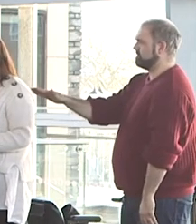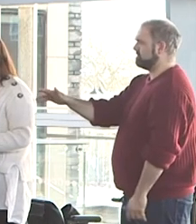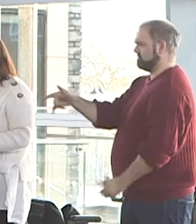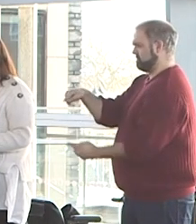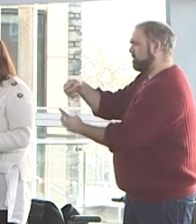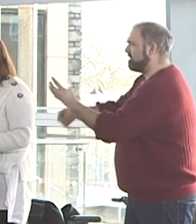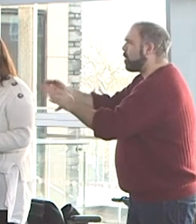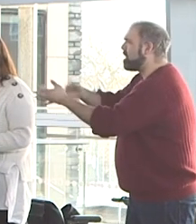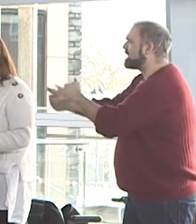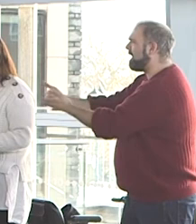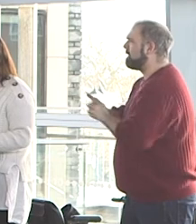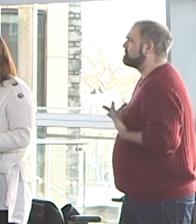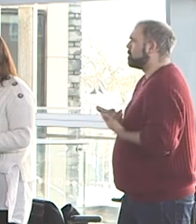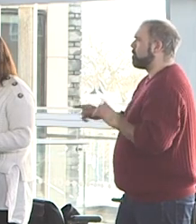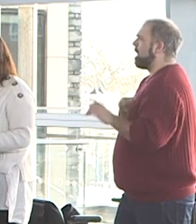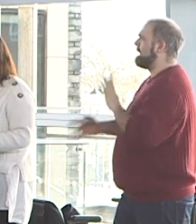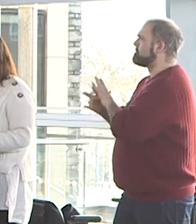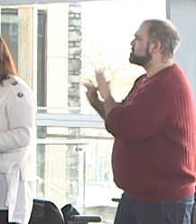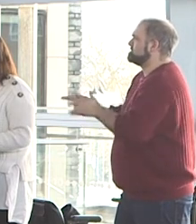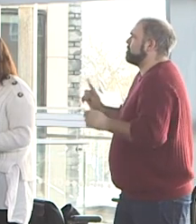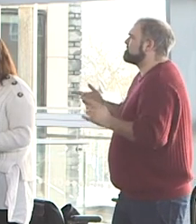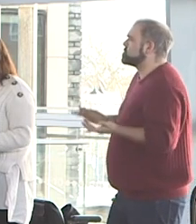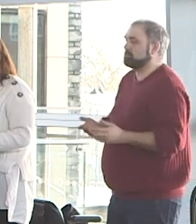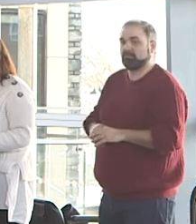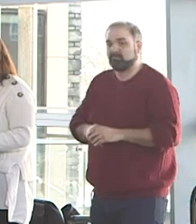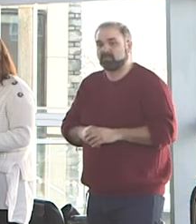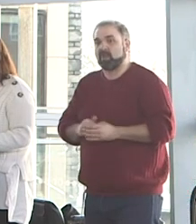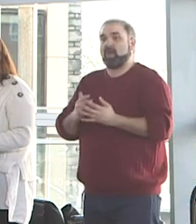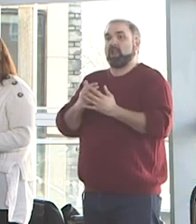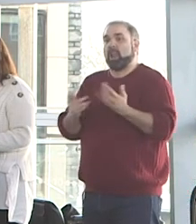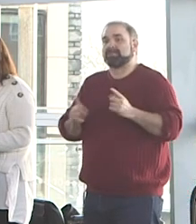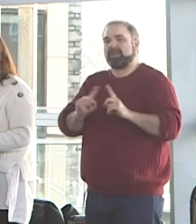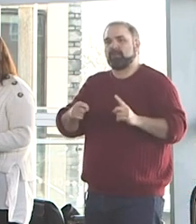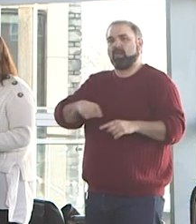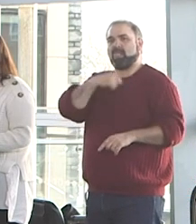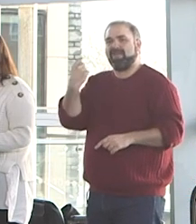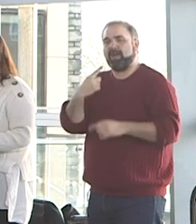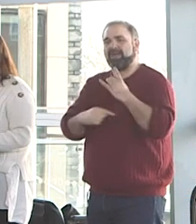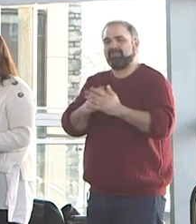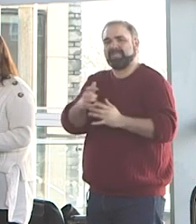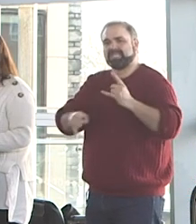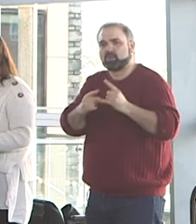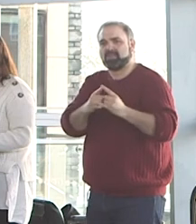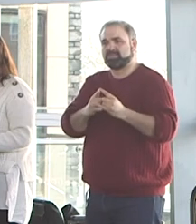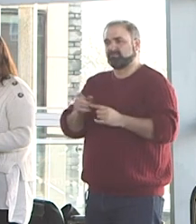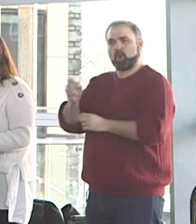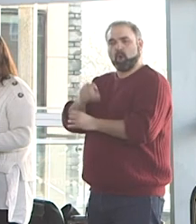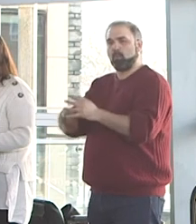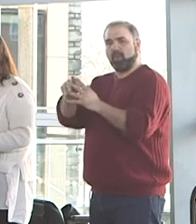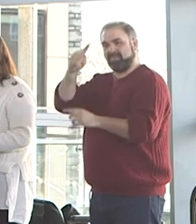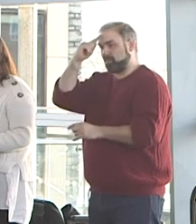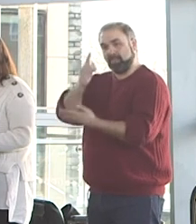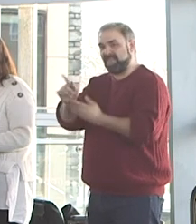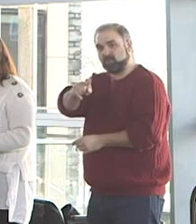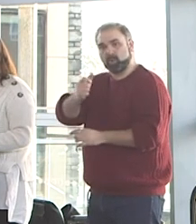do these questions help? Why are they important? And he said, because lots of people lie about their sexuality. And if the Home Office does not believe you're